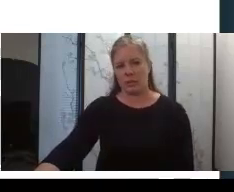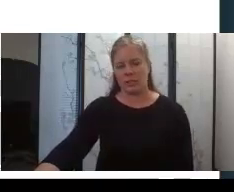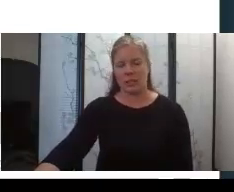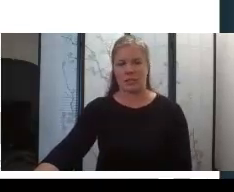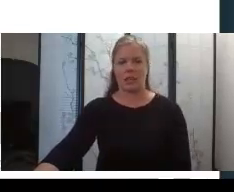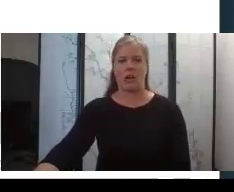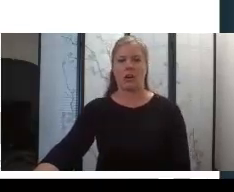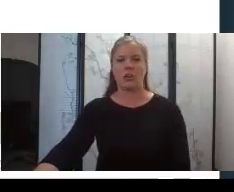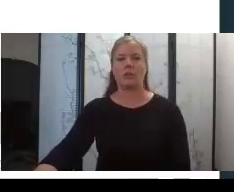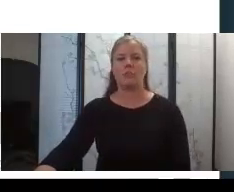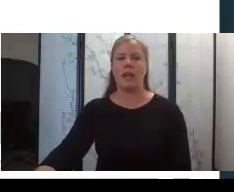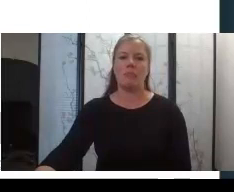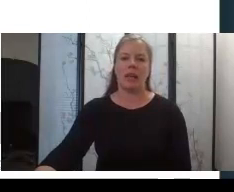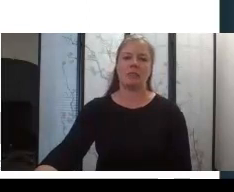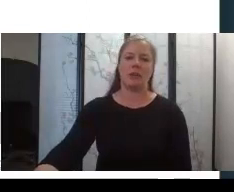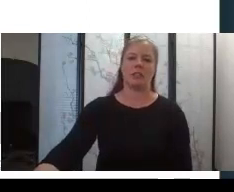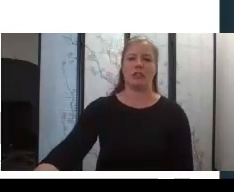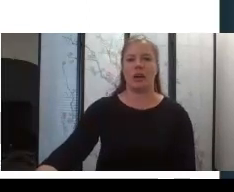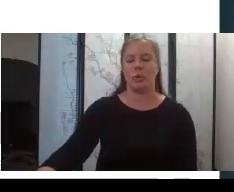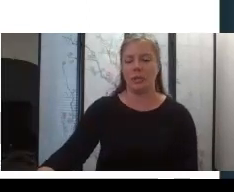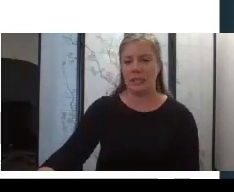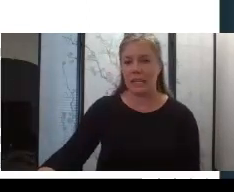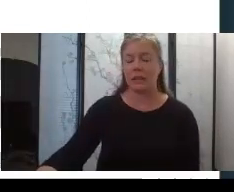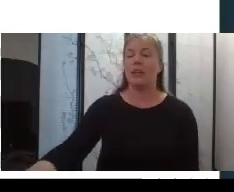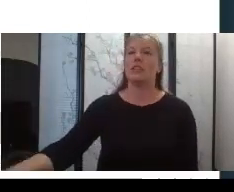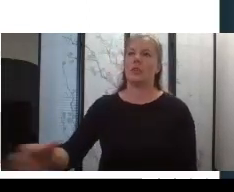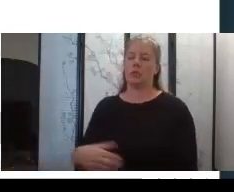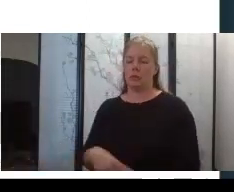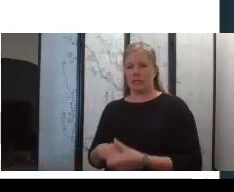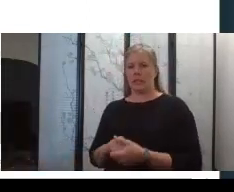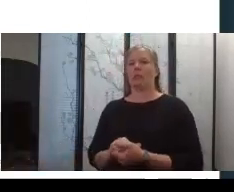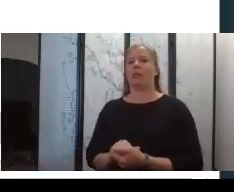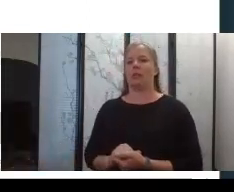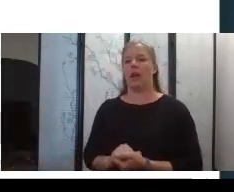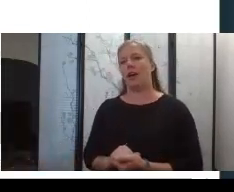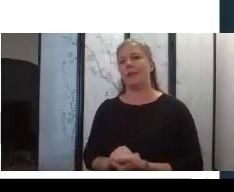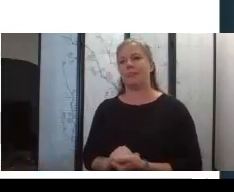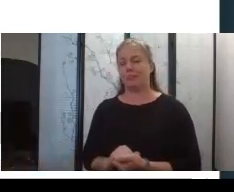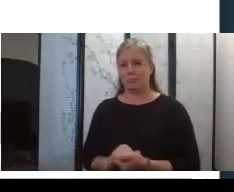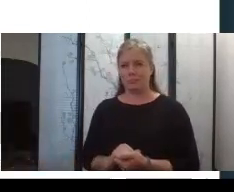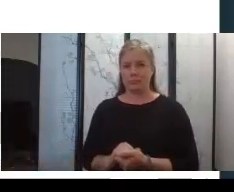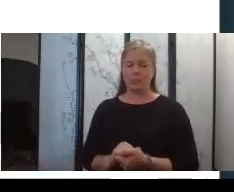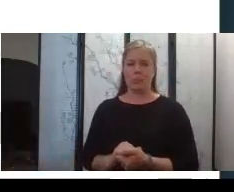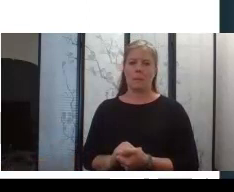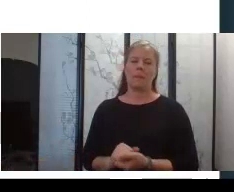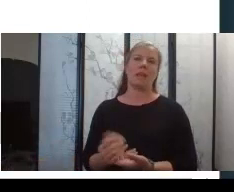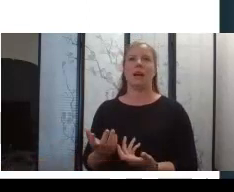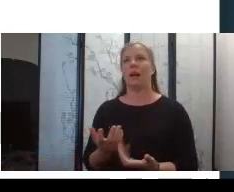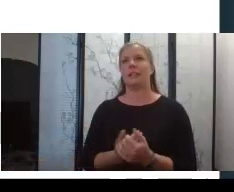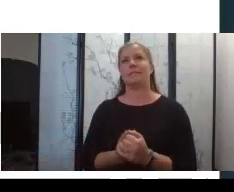modals that we're discussing are could, may, might, must, shall, will, need. So for example,